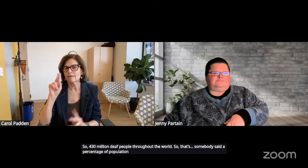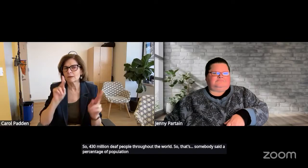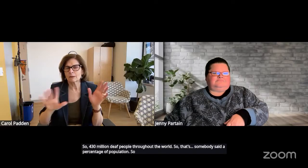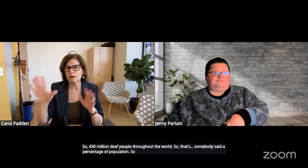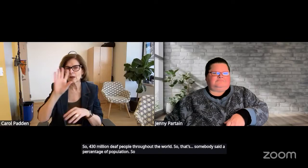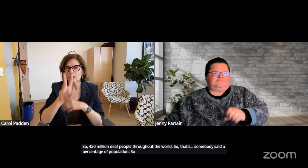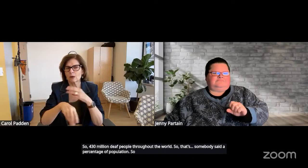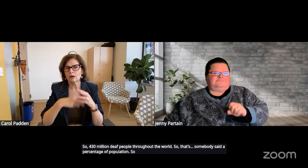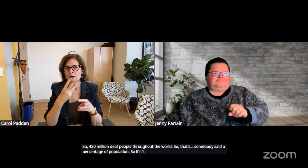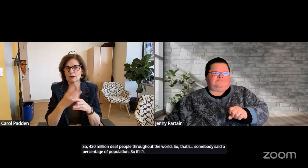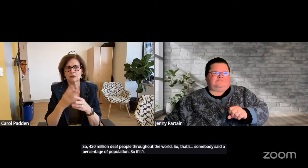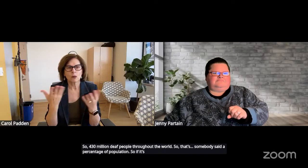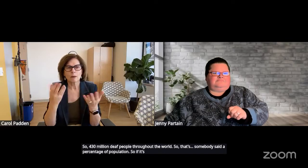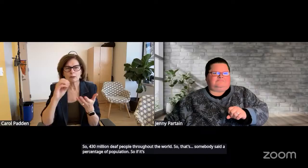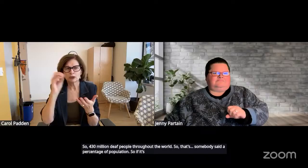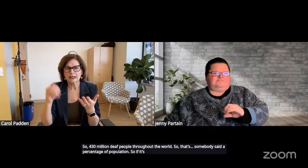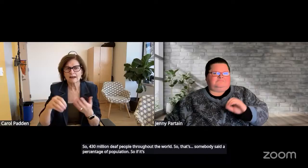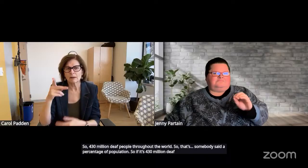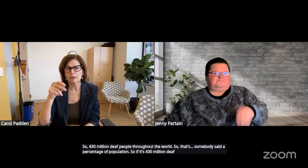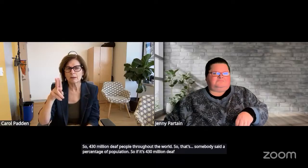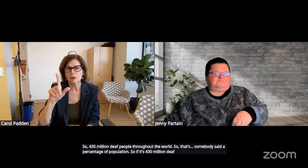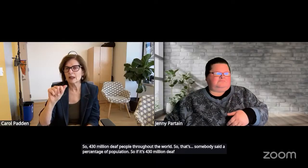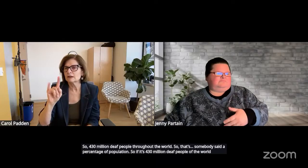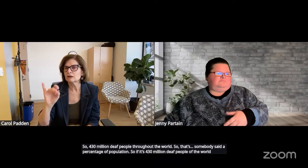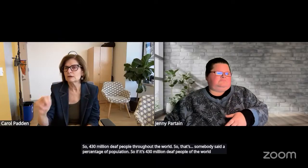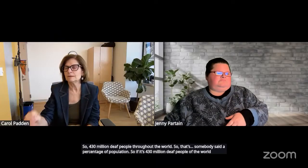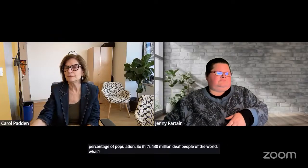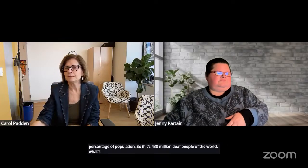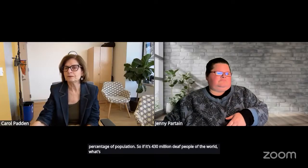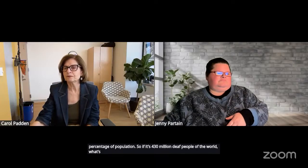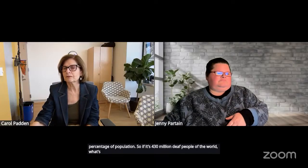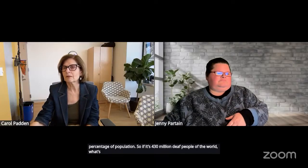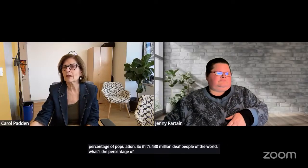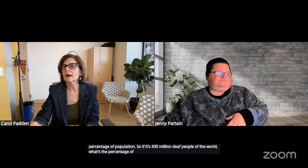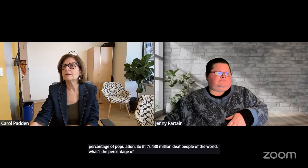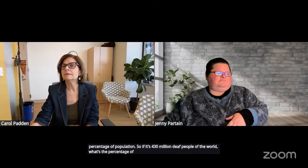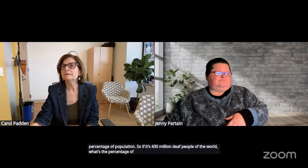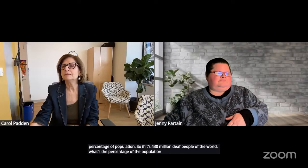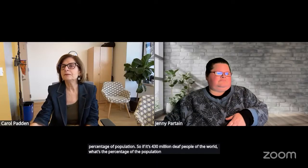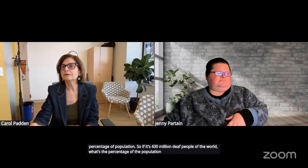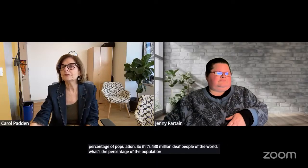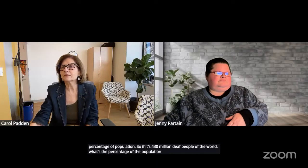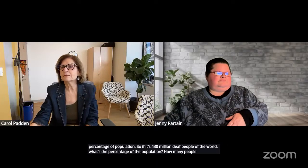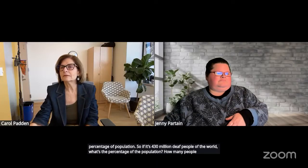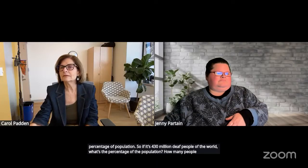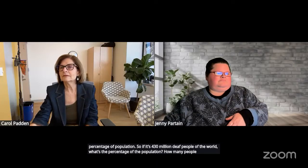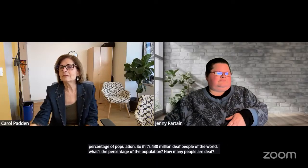it's 430 million deaf people of the world, what's the percentage of the population? How many people are deaf?